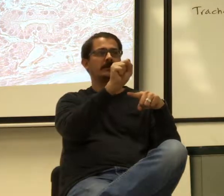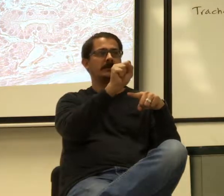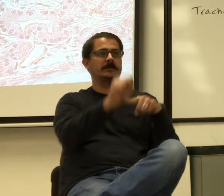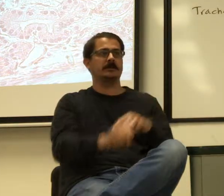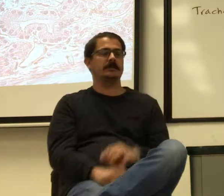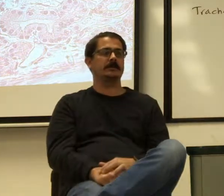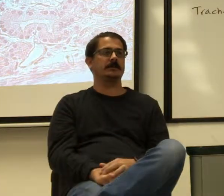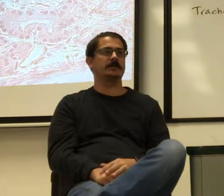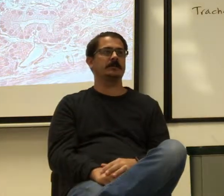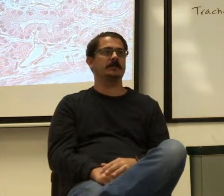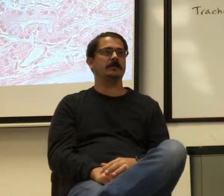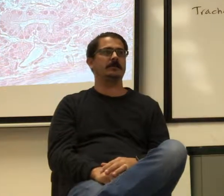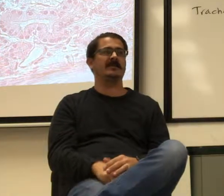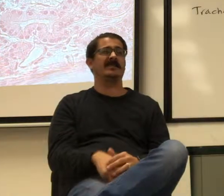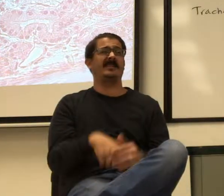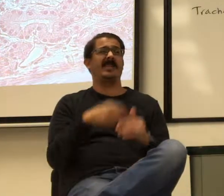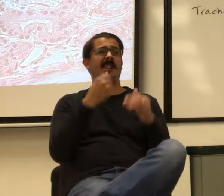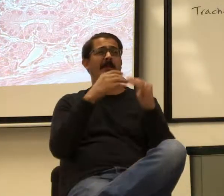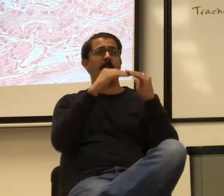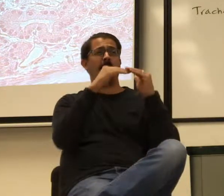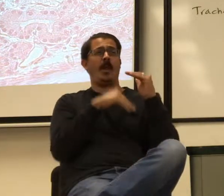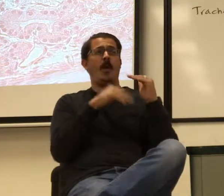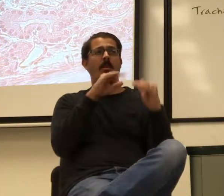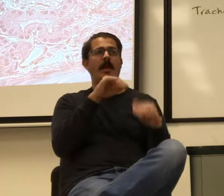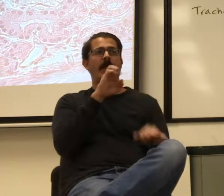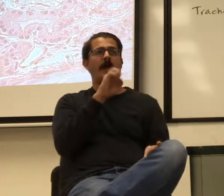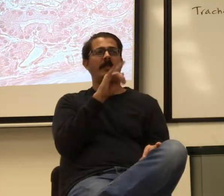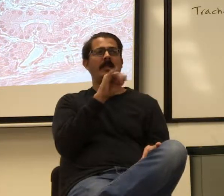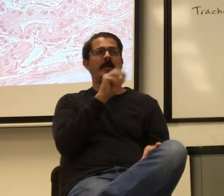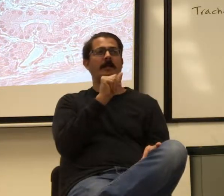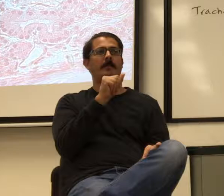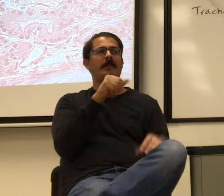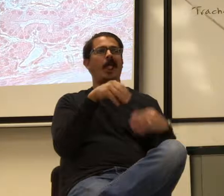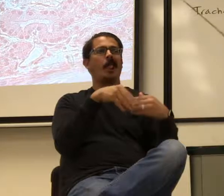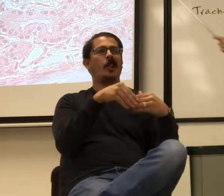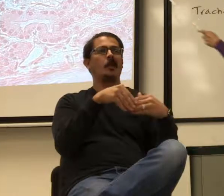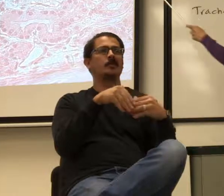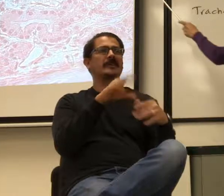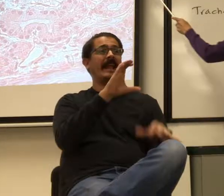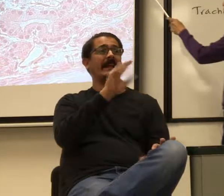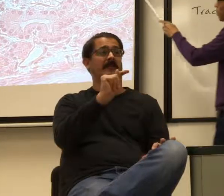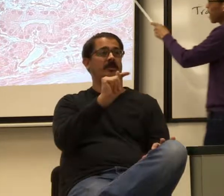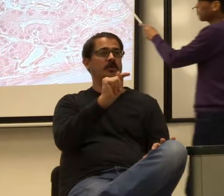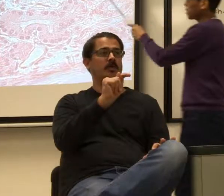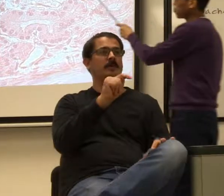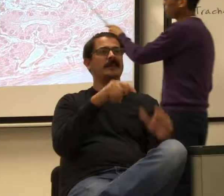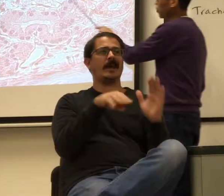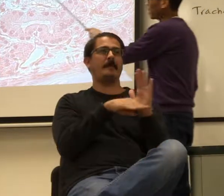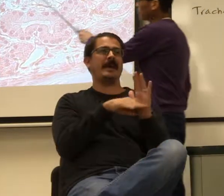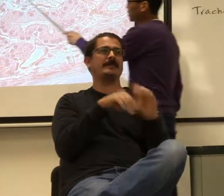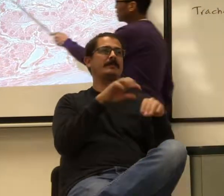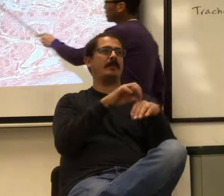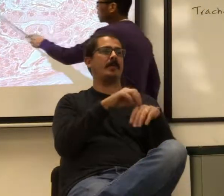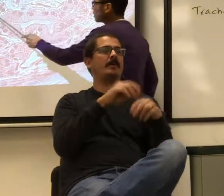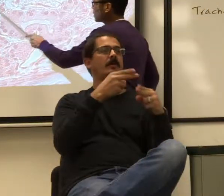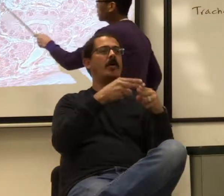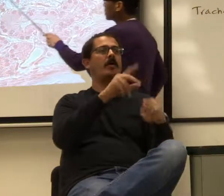just below this epithelium is a loose connective tissue. It acts like a basement membrane. We call it the lamina propria.